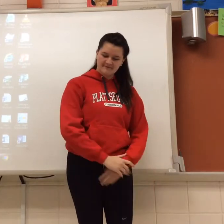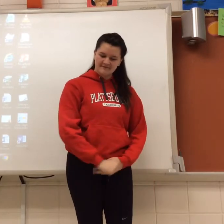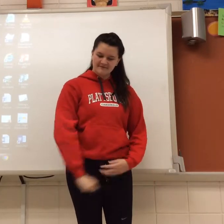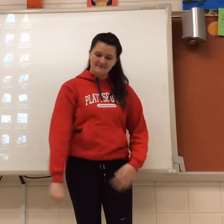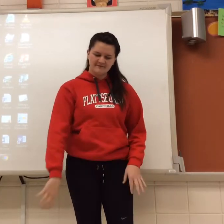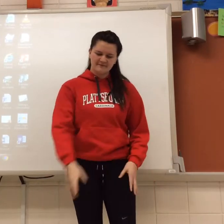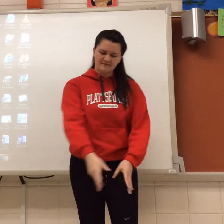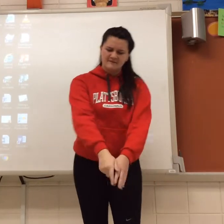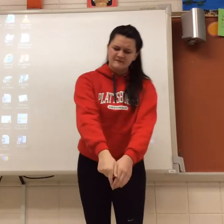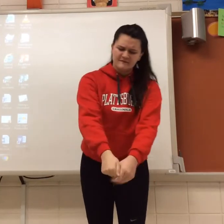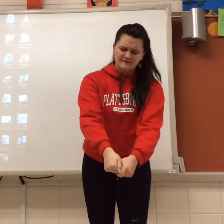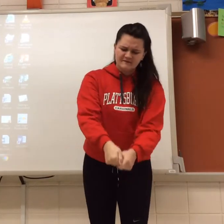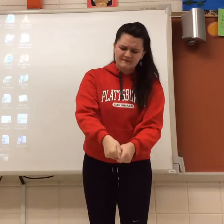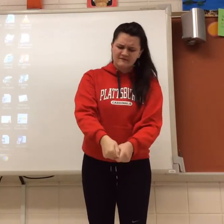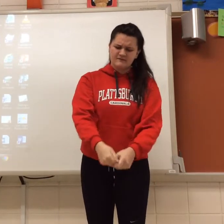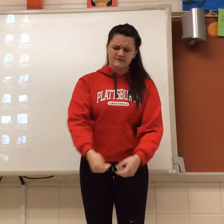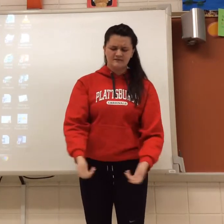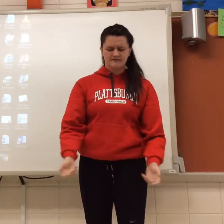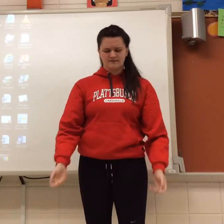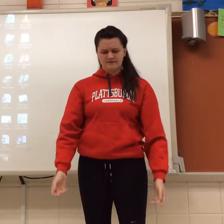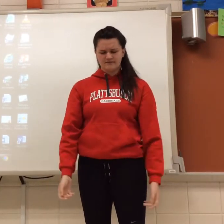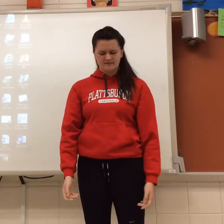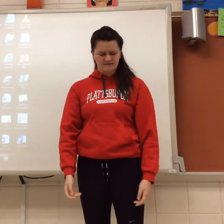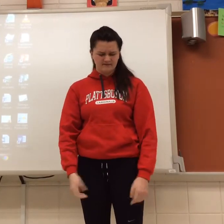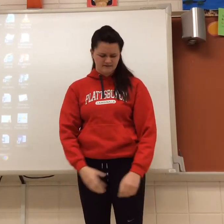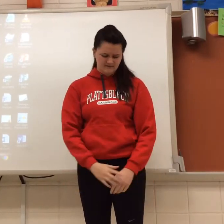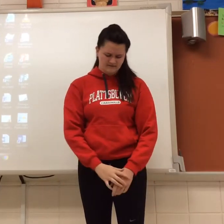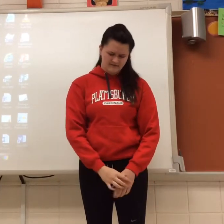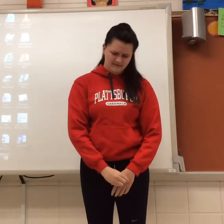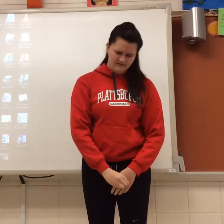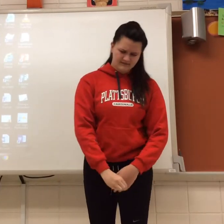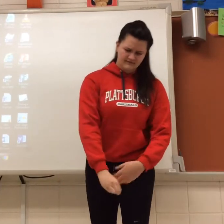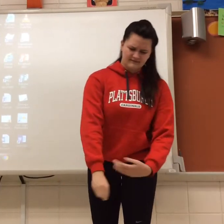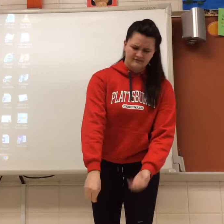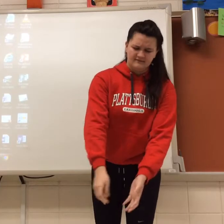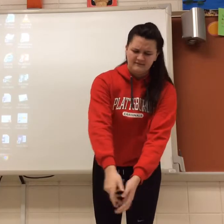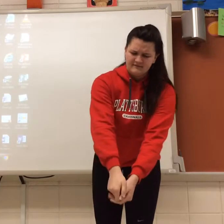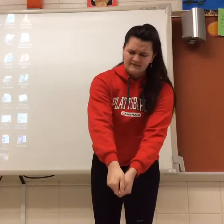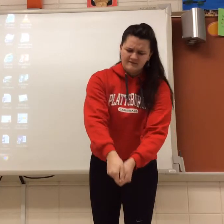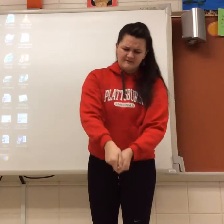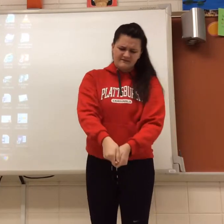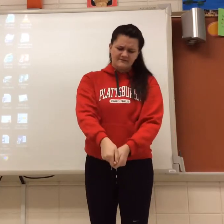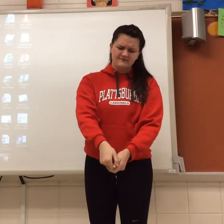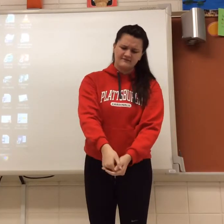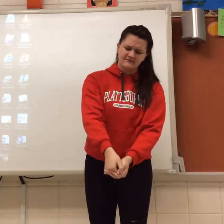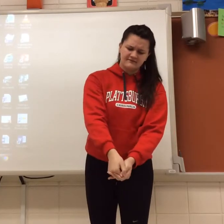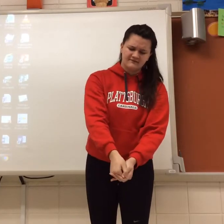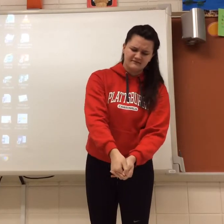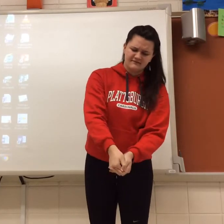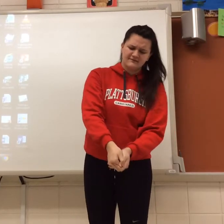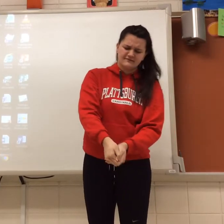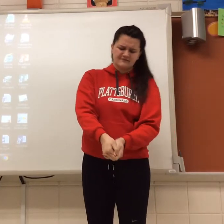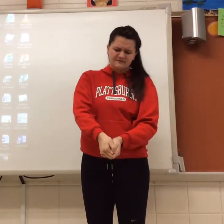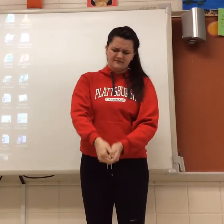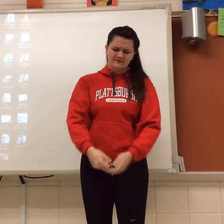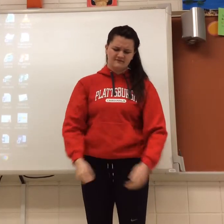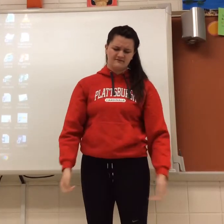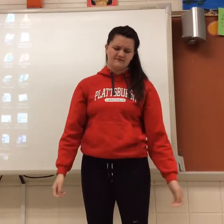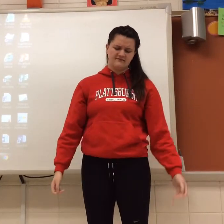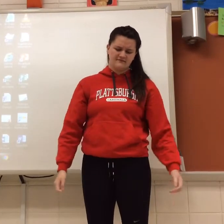cried, and he tried to pick it up. But, like all the other buttons on the mattress, it